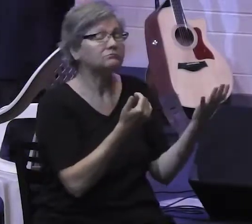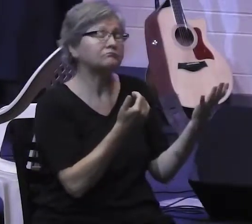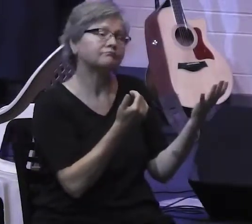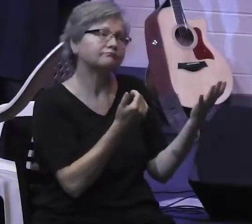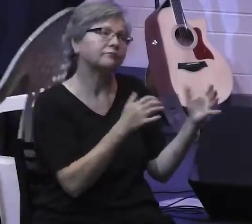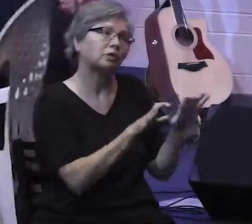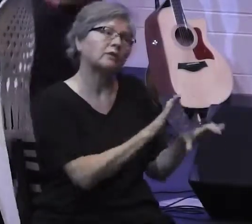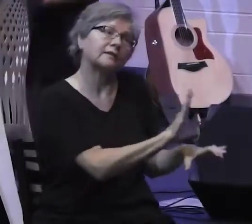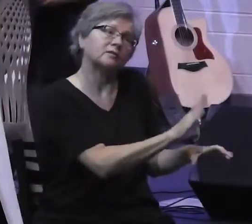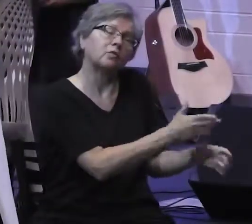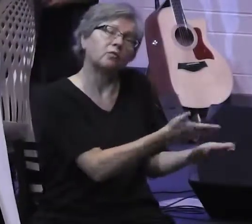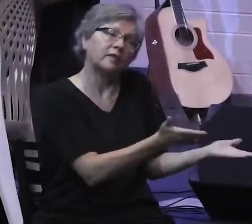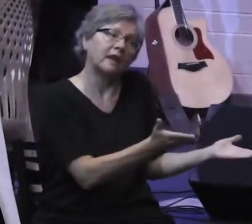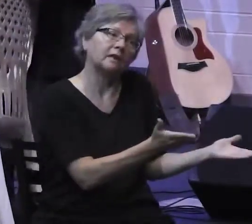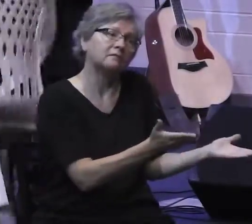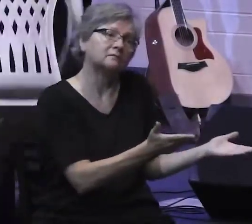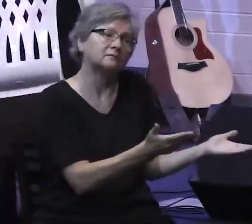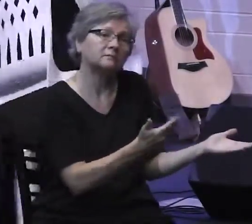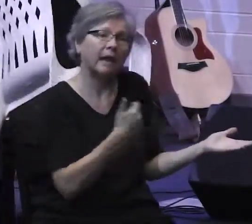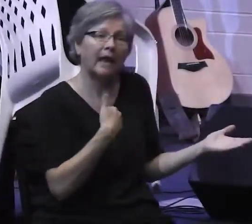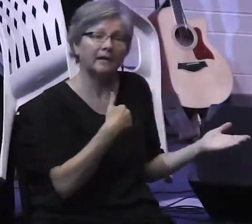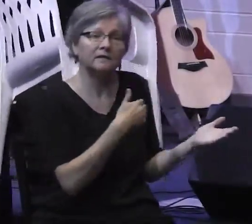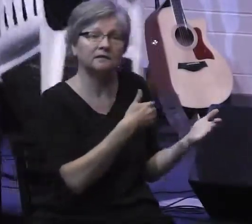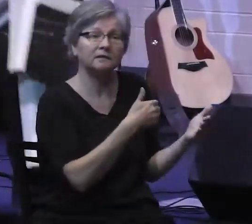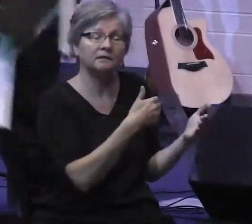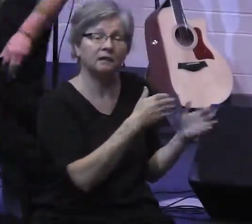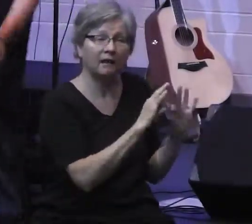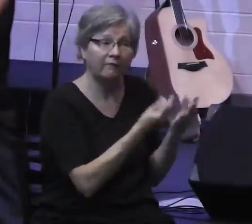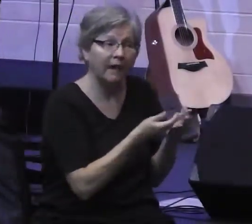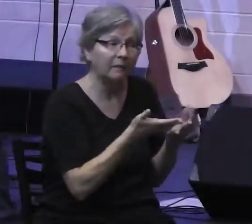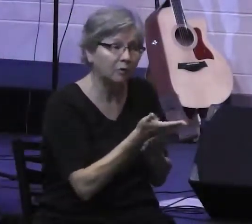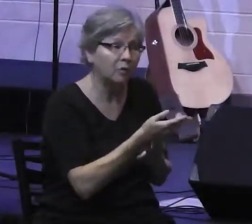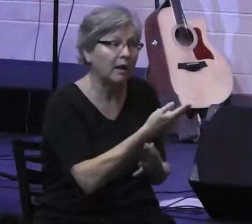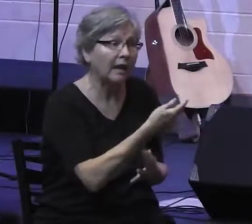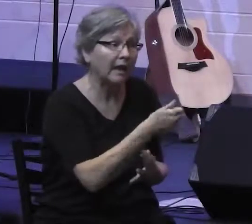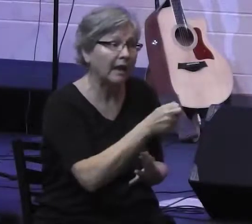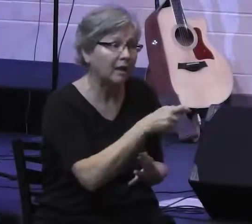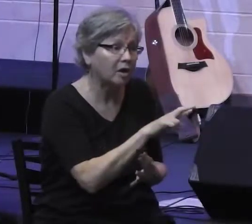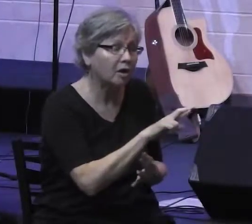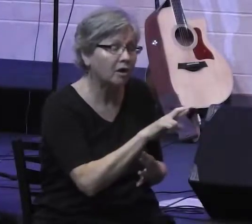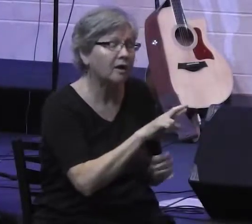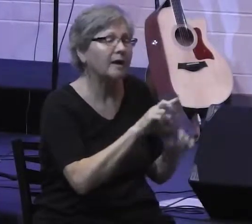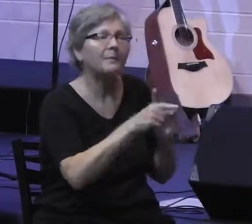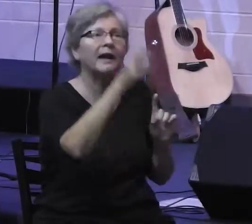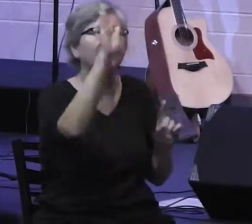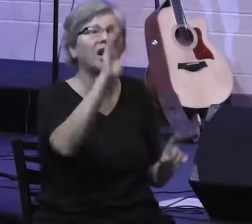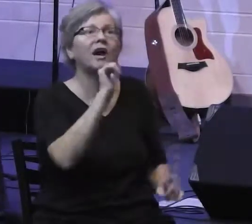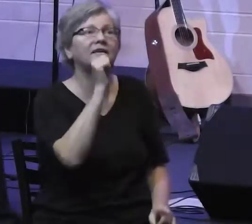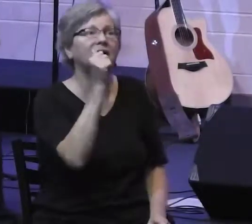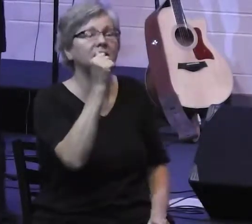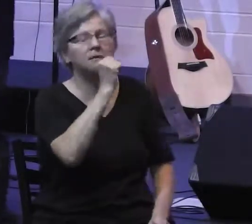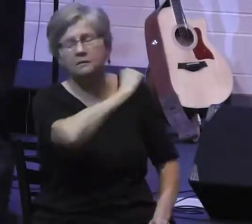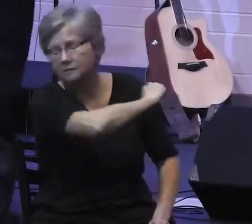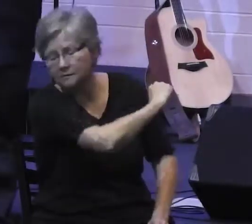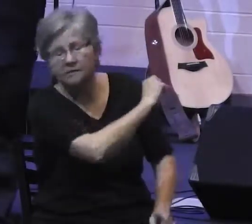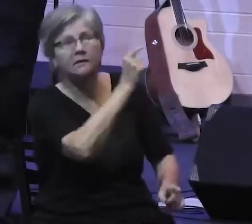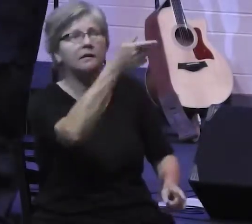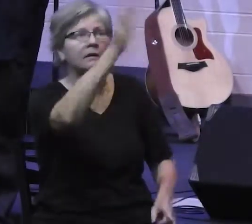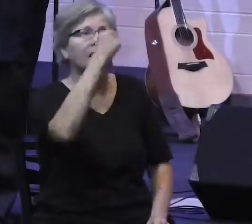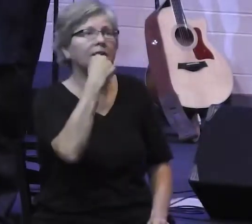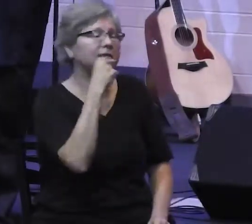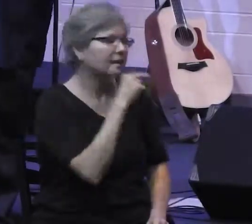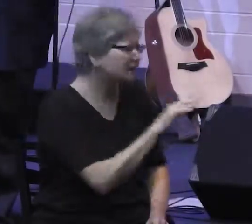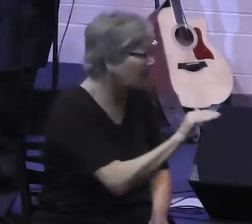right? And God says, does He turn His back? No, and He doesn't turn His back on him. He comes to Abraham and says, Abraham, what have you done?